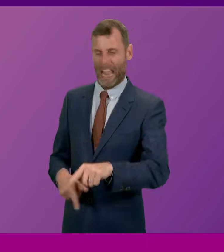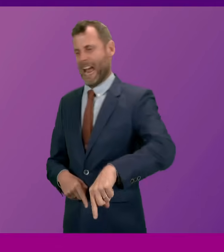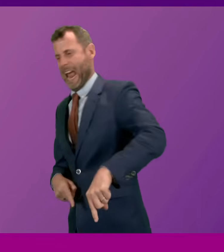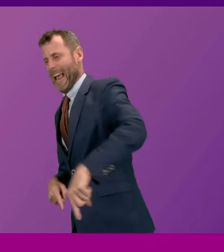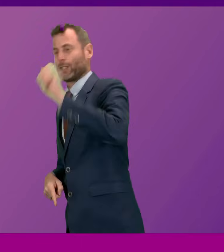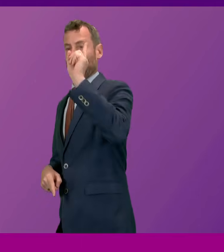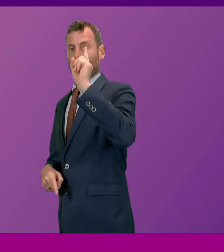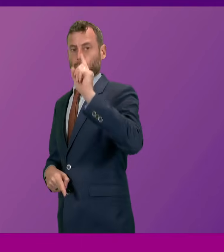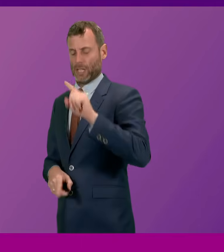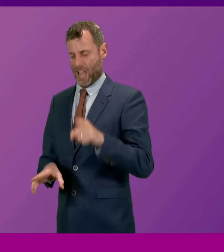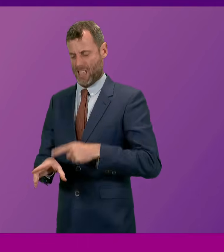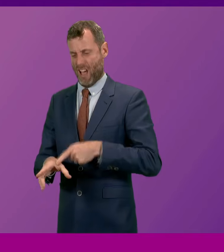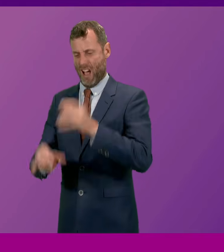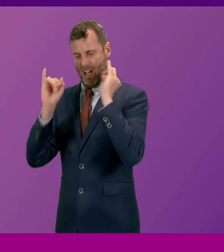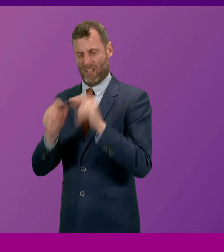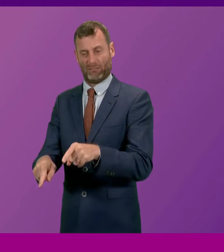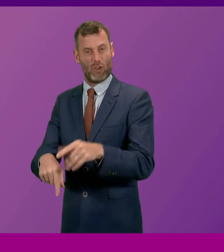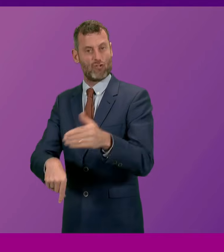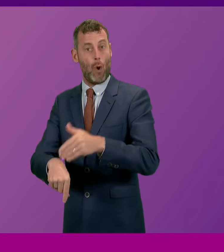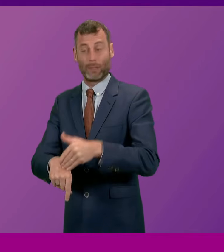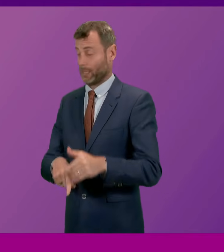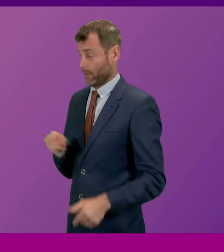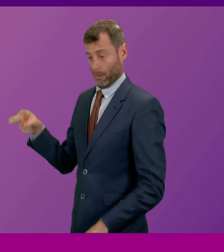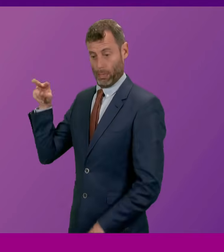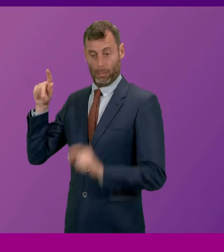young people and a failure